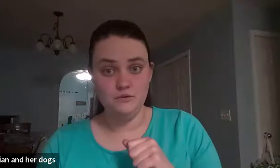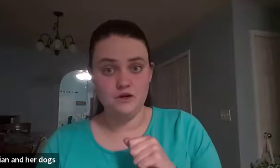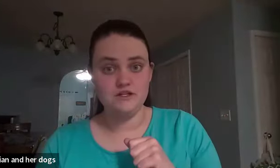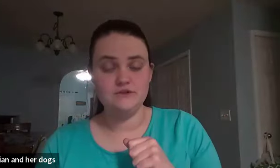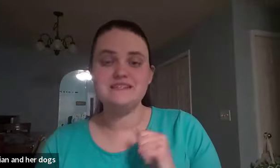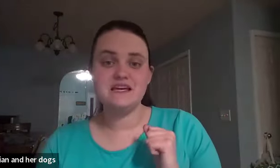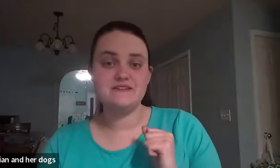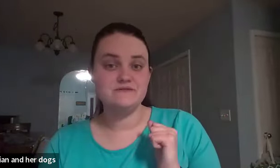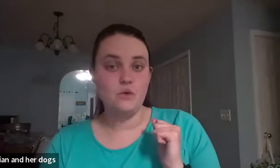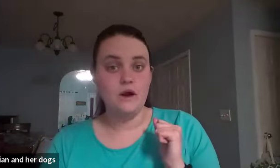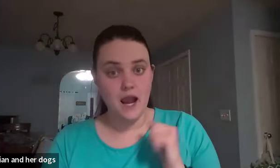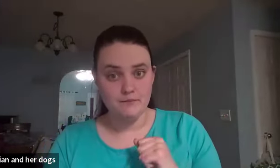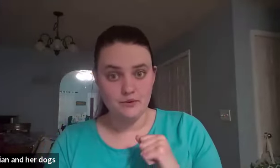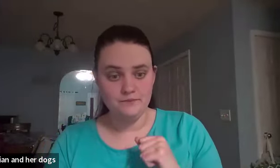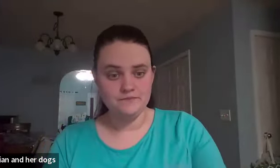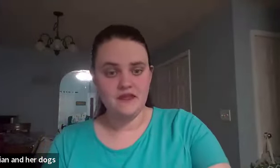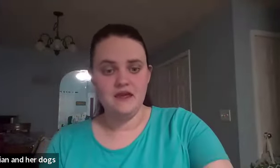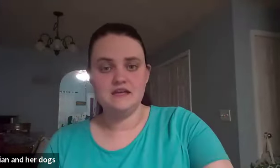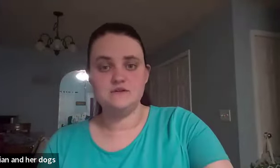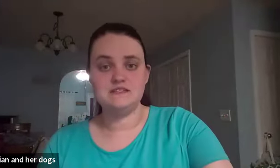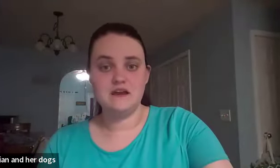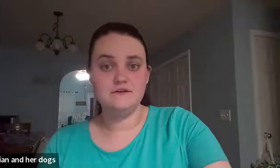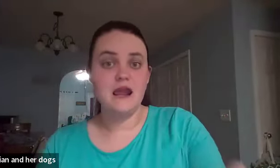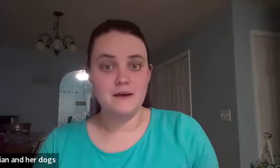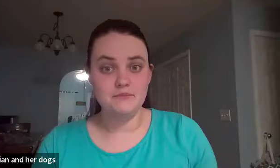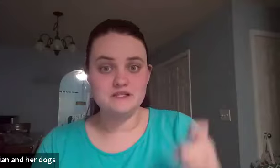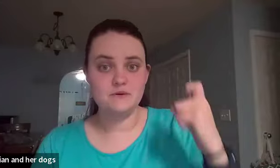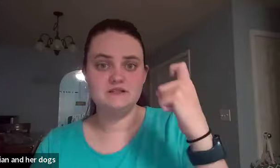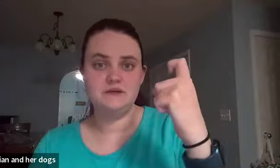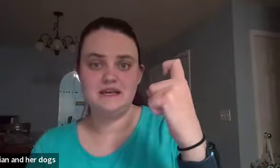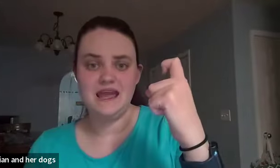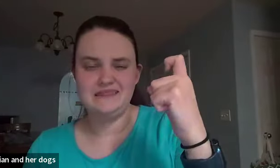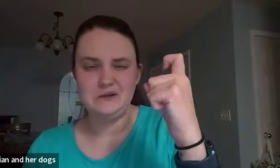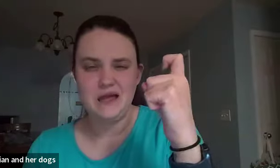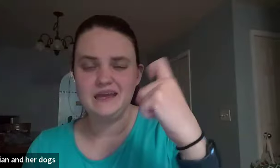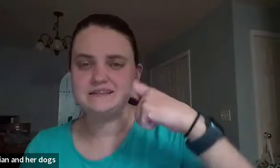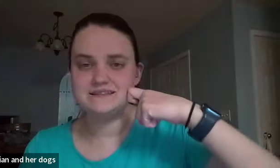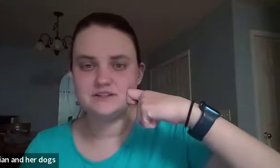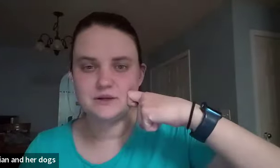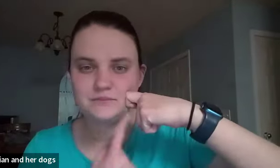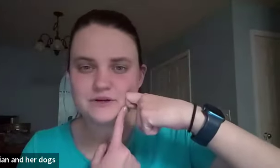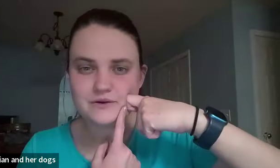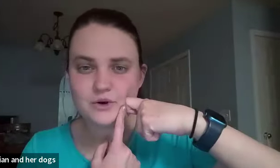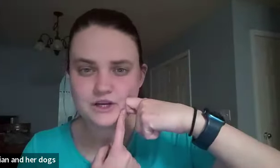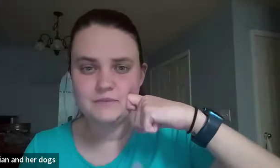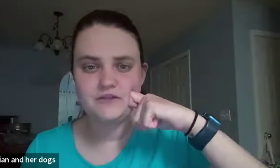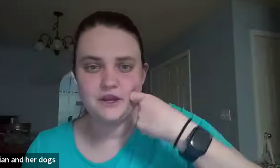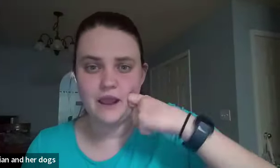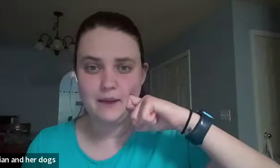fruit we're going to do is the sign for apple. And so the sign for apple is going to be a little X. You're going to put it in the corner of your mouth and go